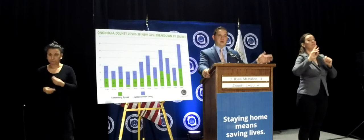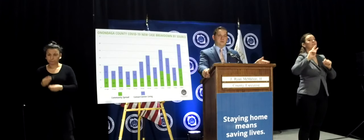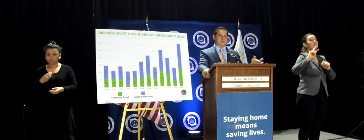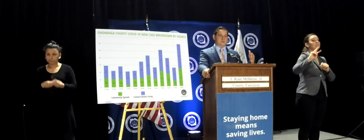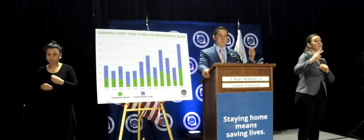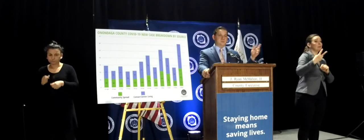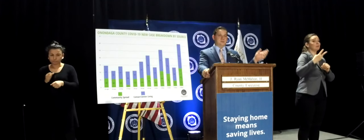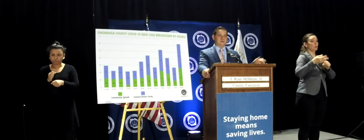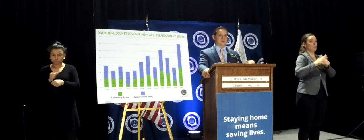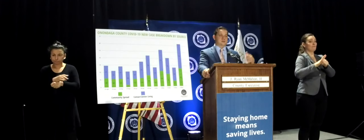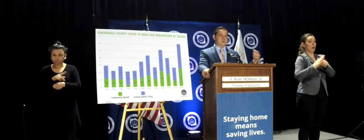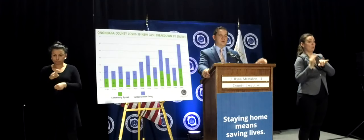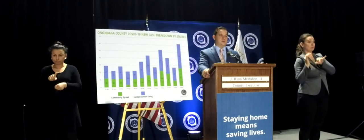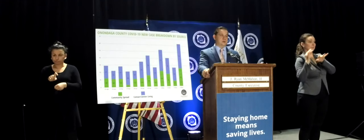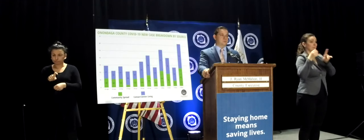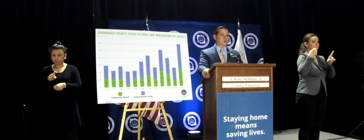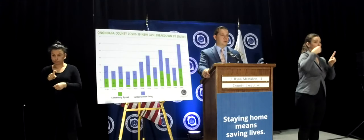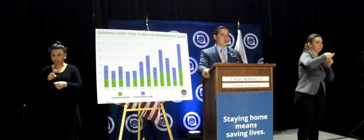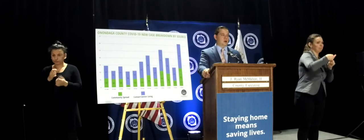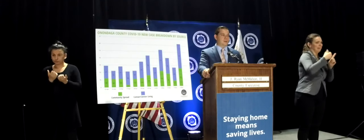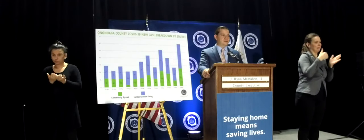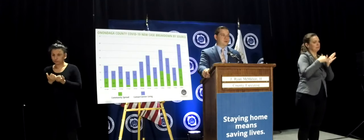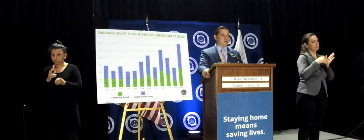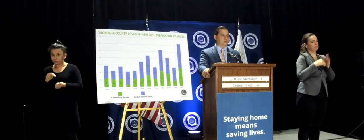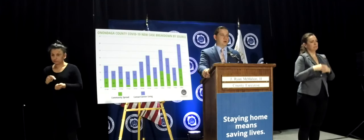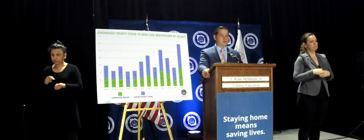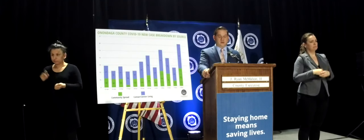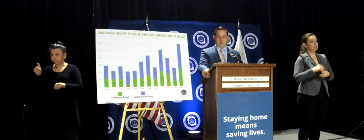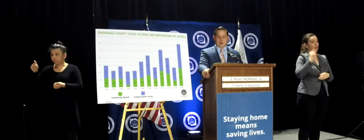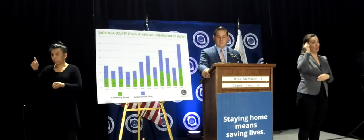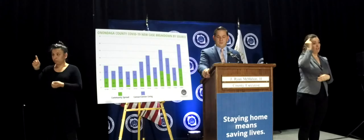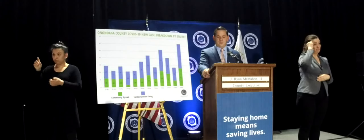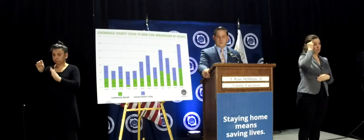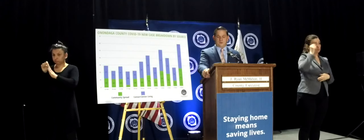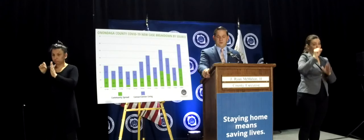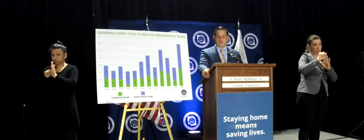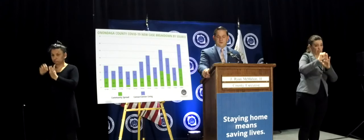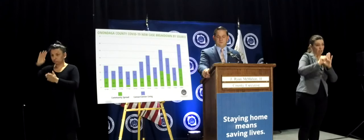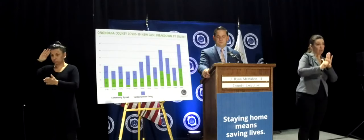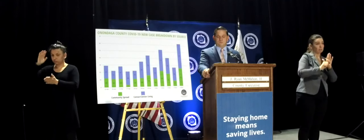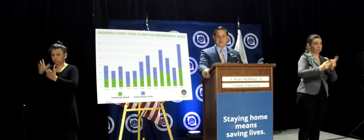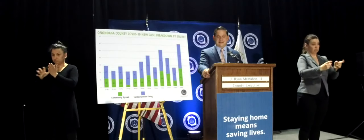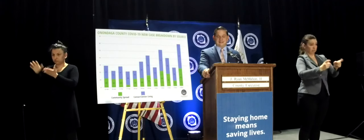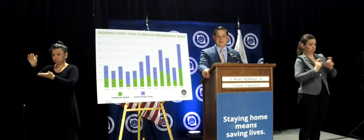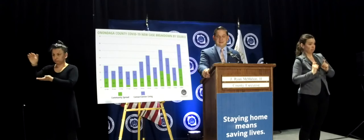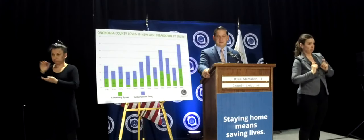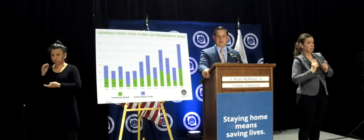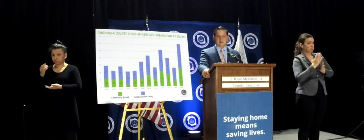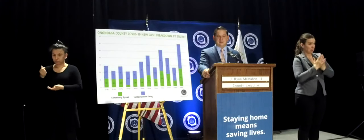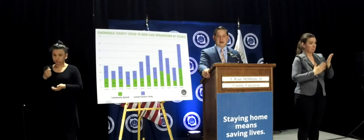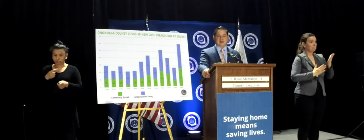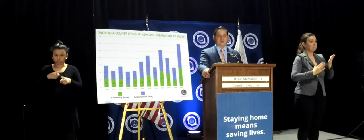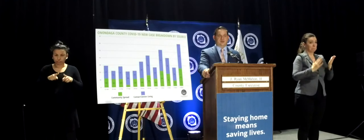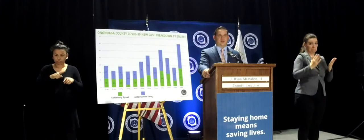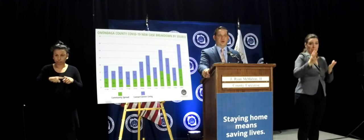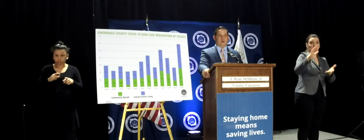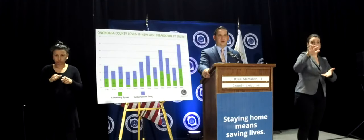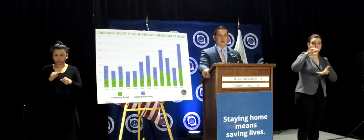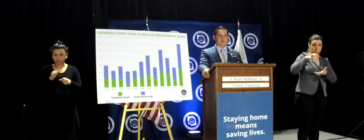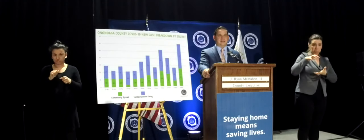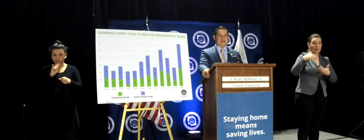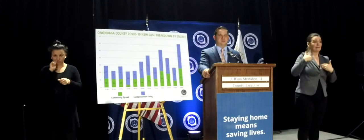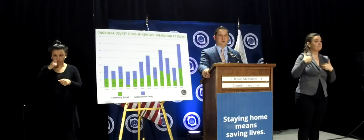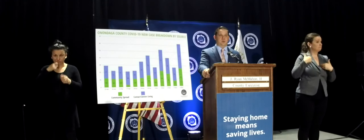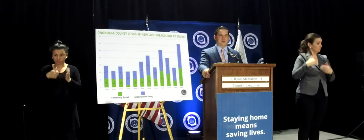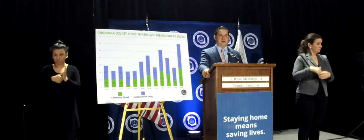helping us out with some test kits as well, so that's good. But nobody's been testing at